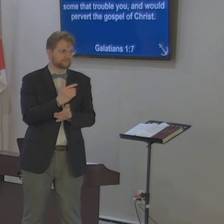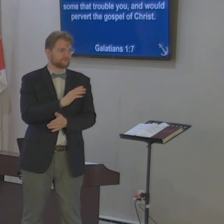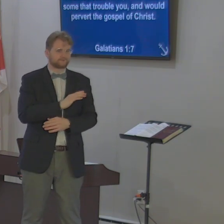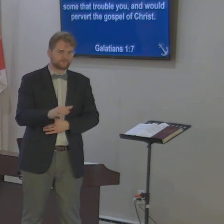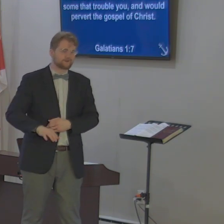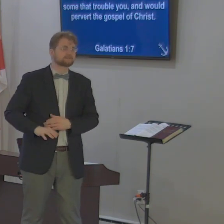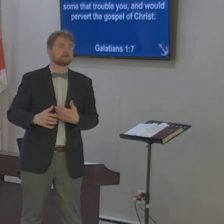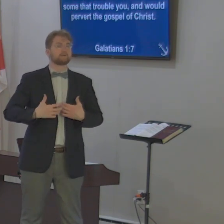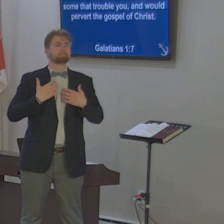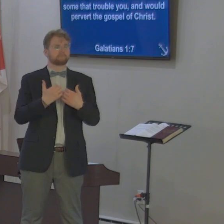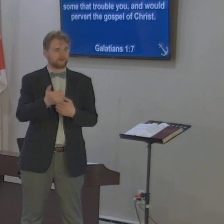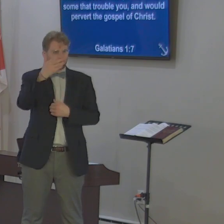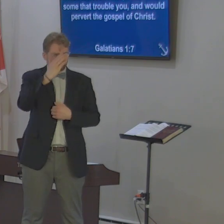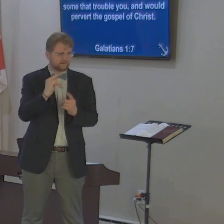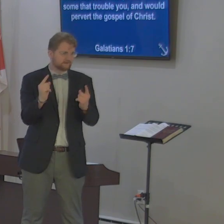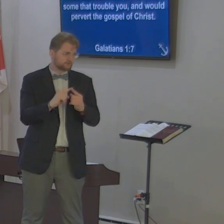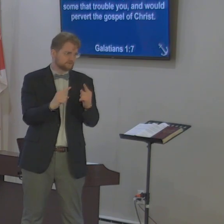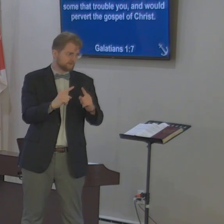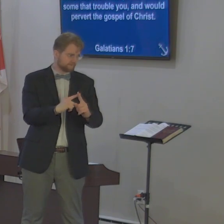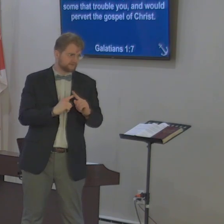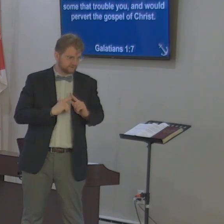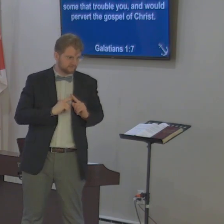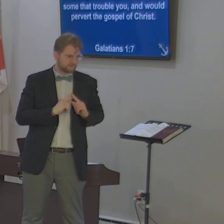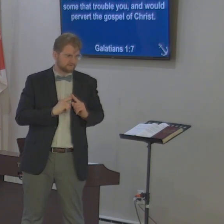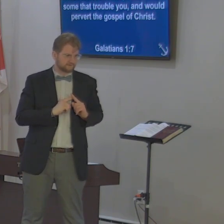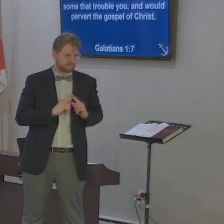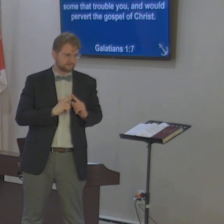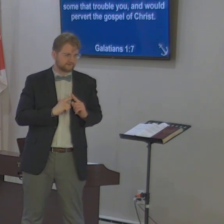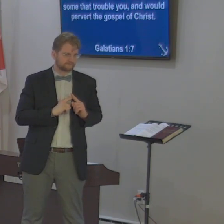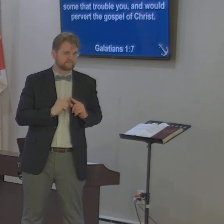God unto salvation, right?